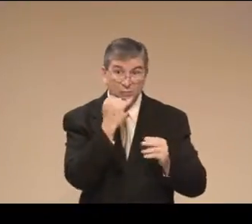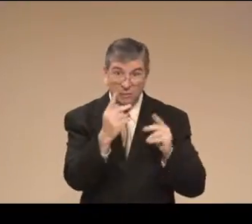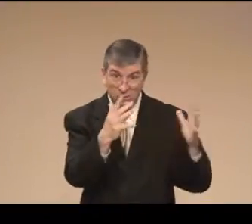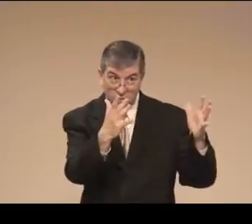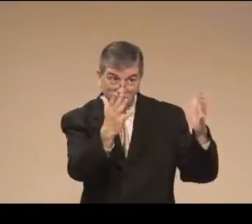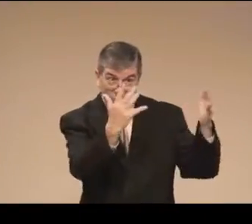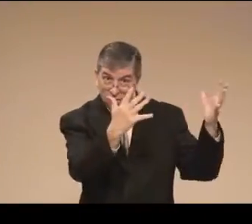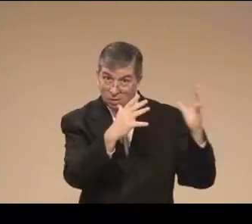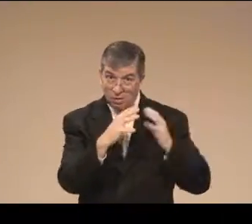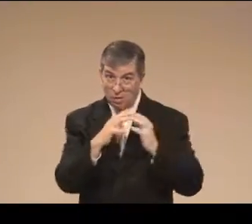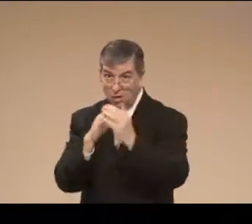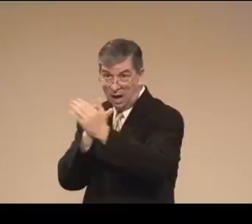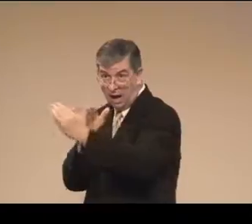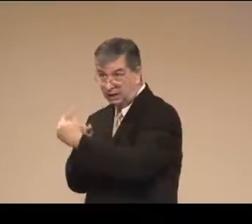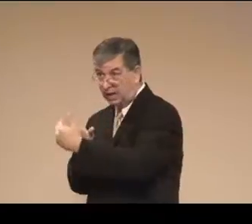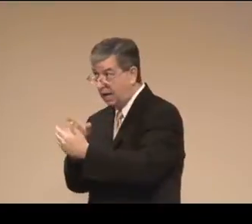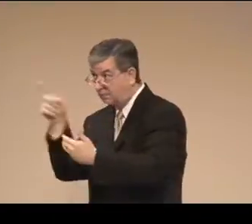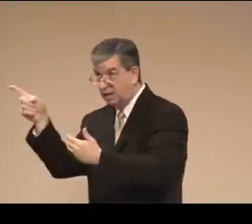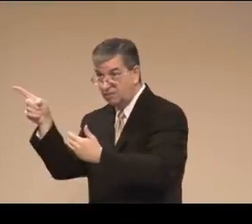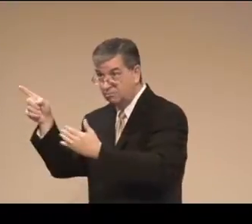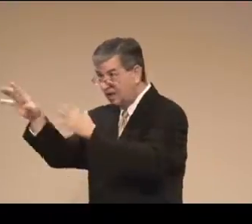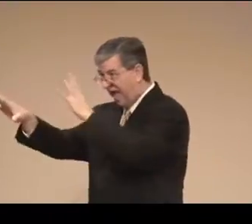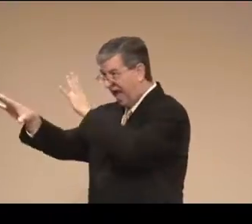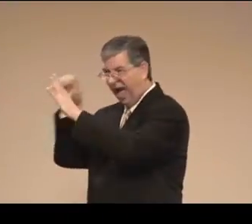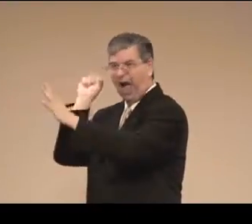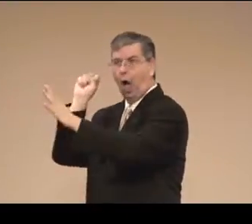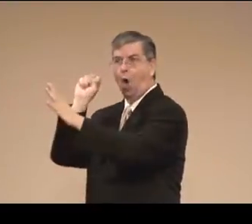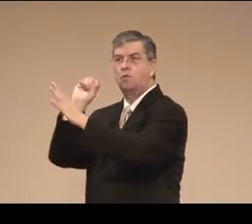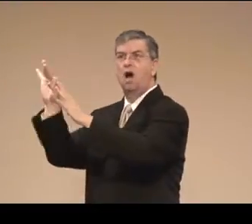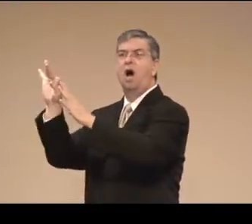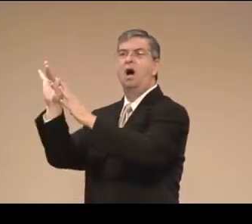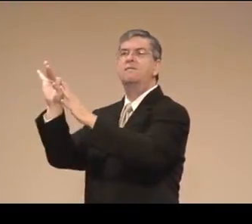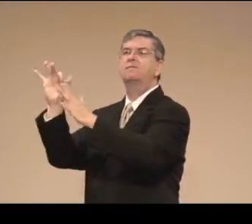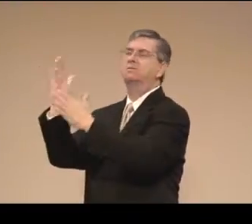lead the Israelites, all the people against the Midianites,